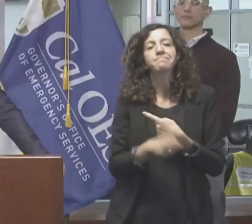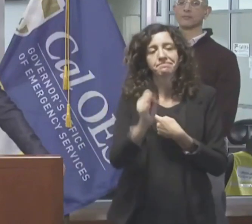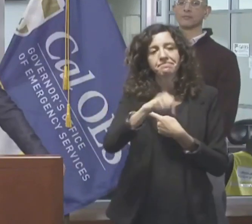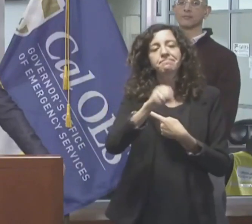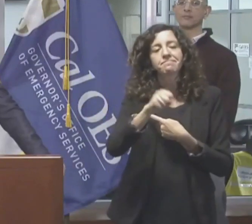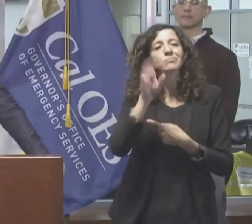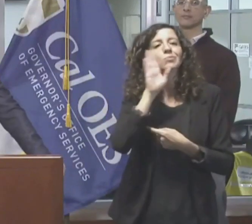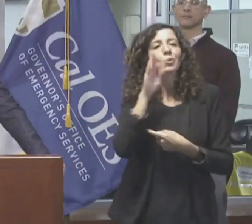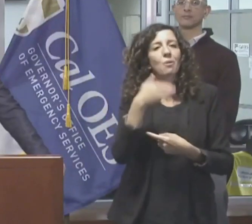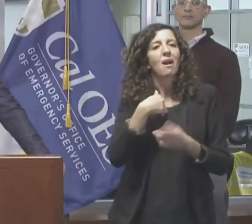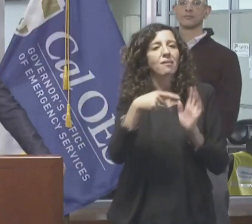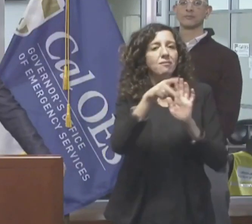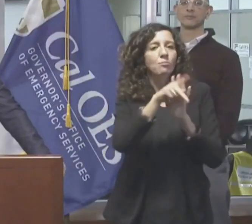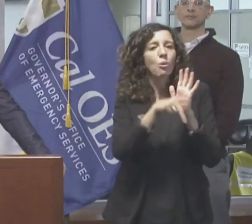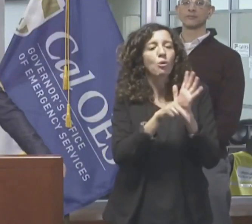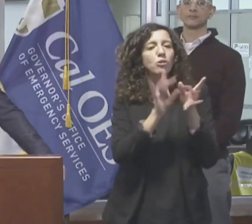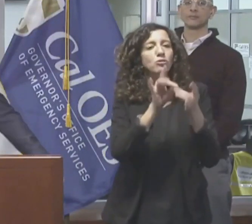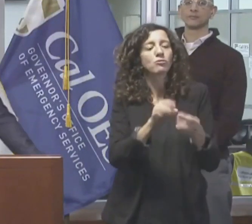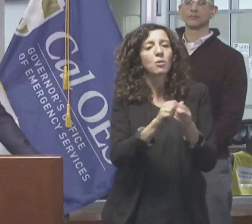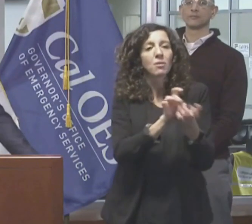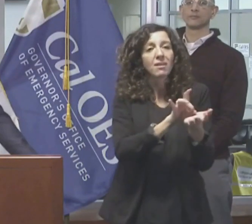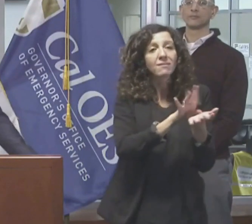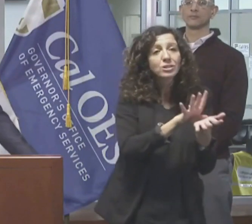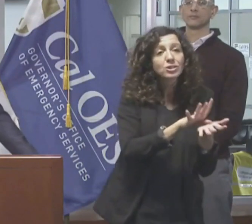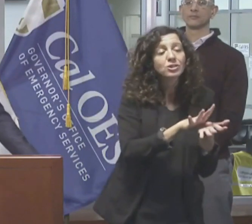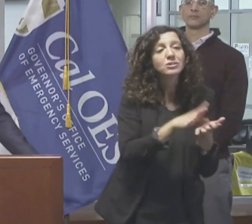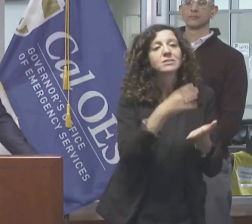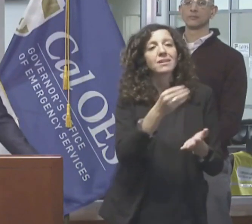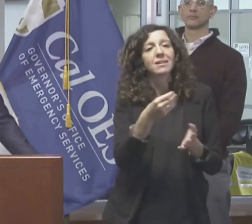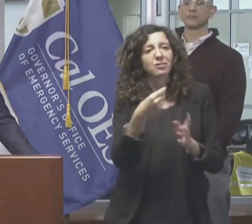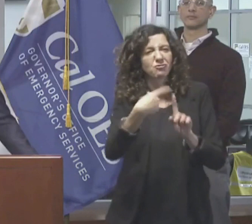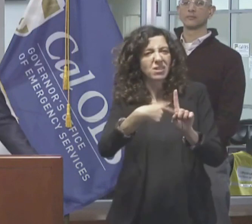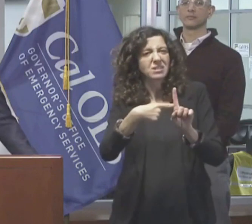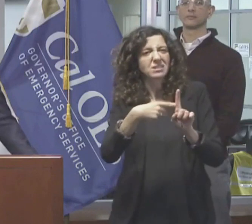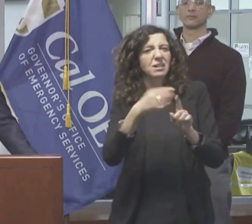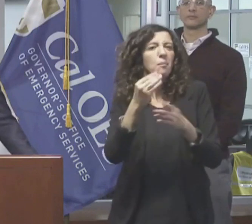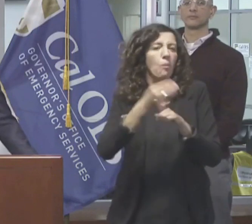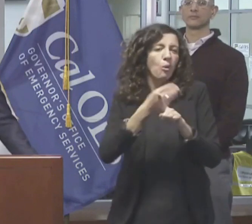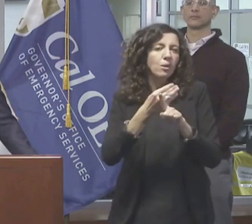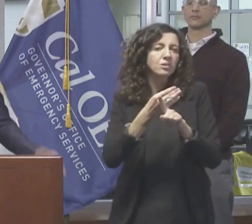out tomorrow to address those anxieties.